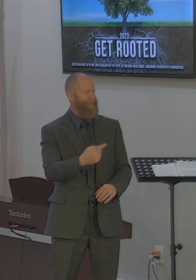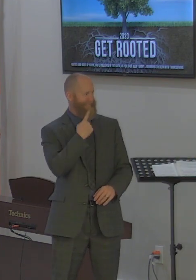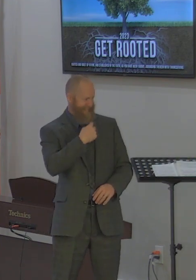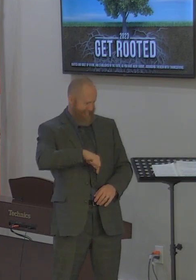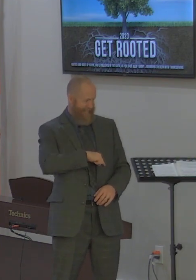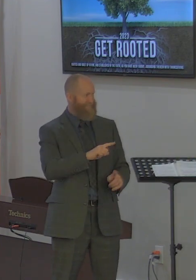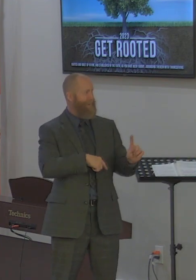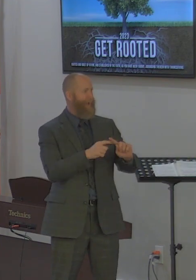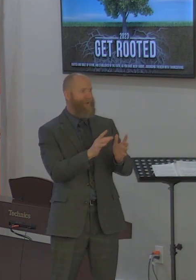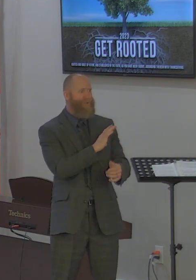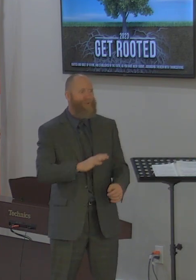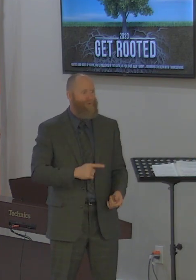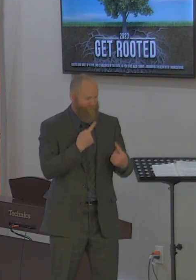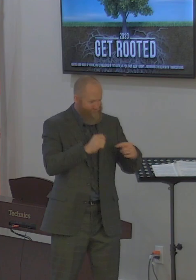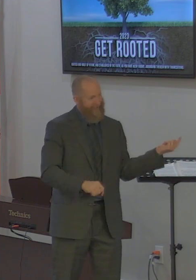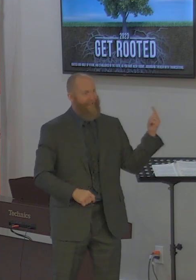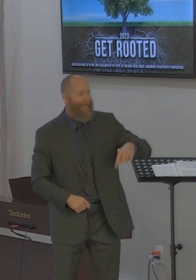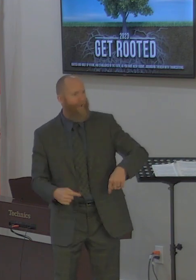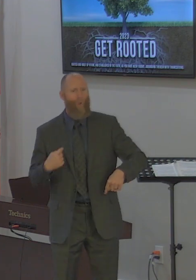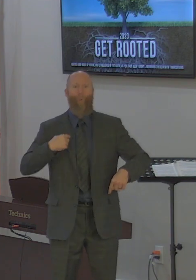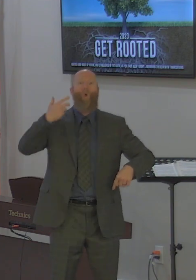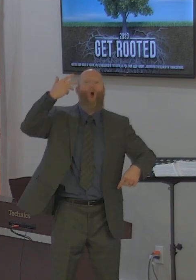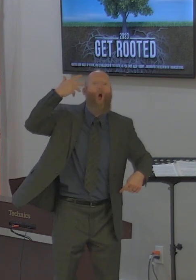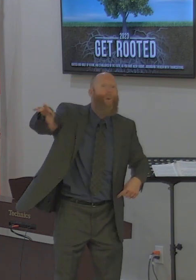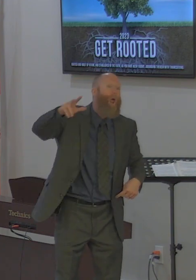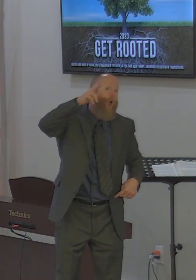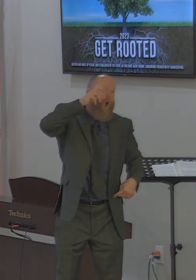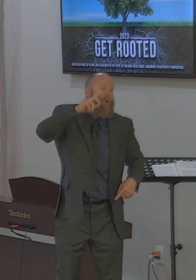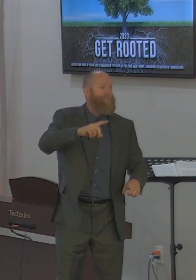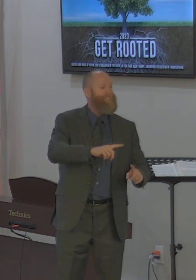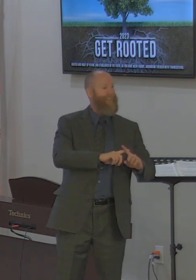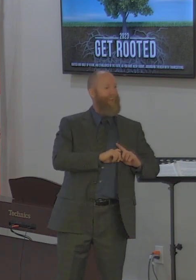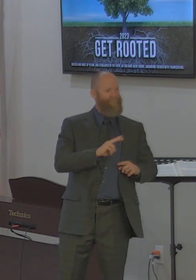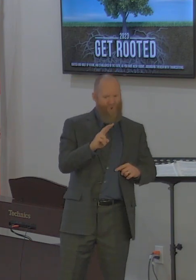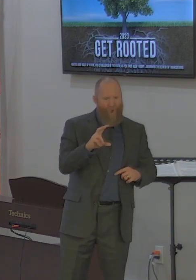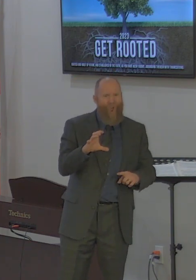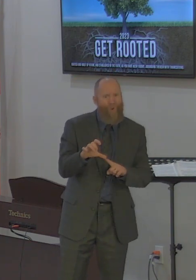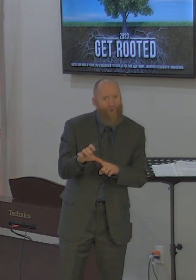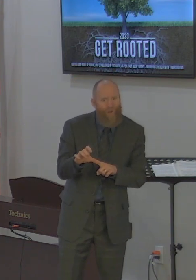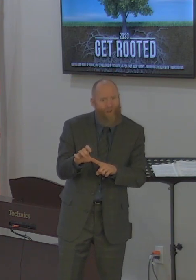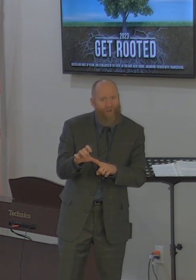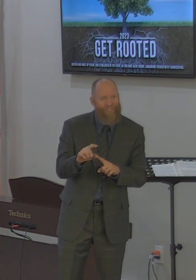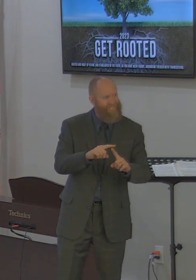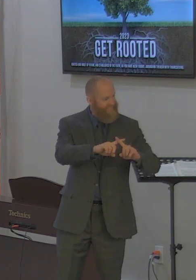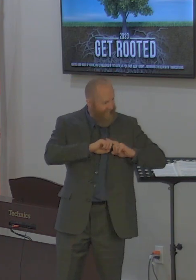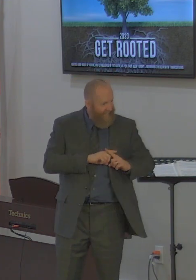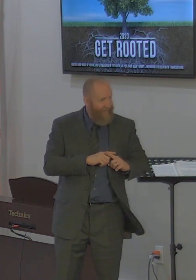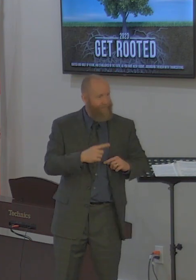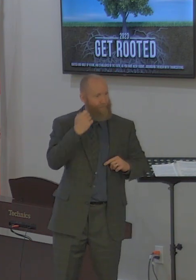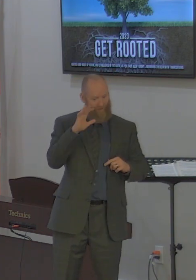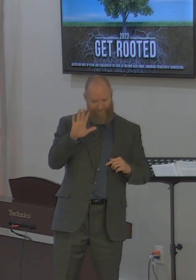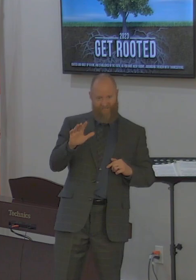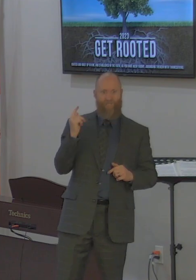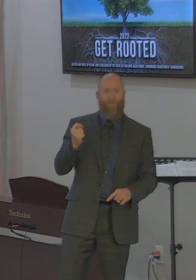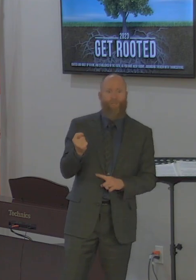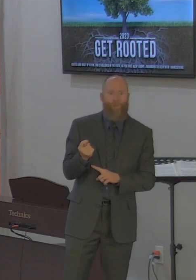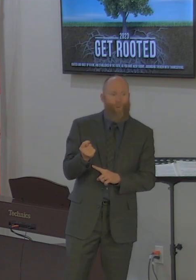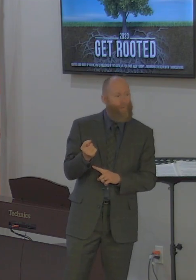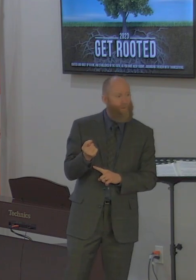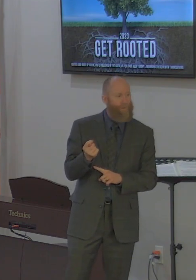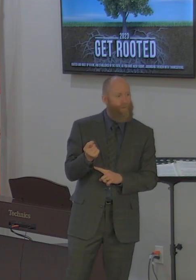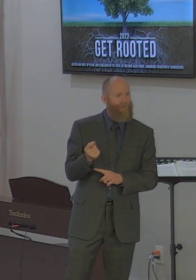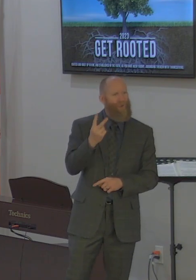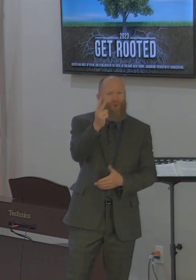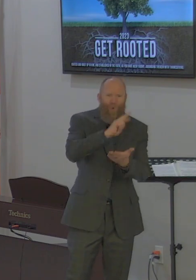died trying to bring it to us. And so we've all asked Jesus to save us. Group of 200 all at once, because one